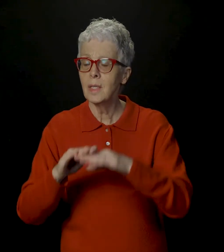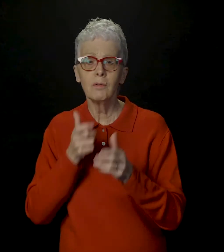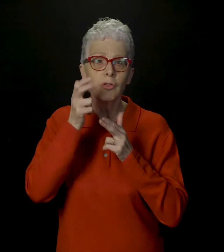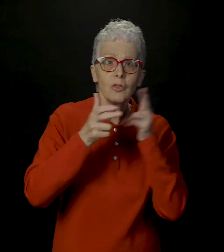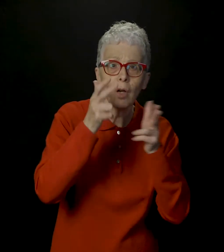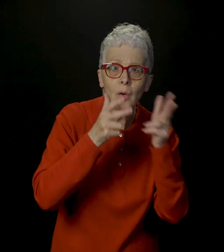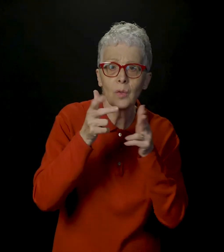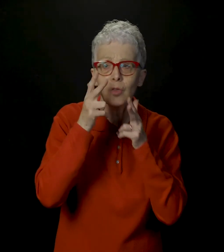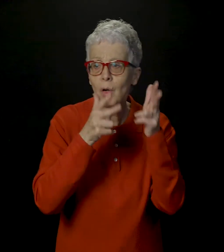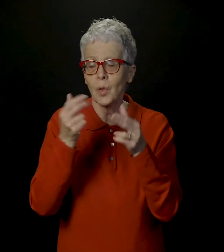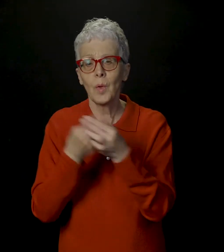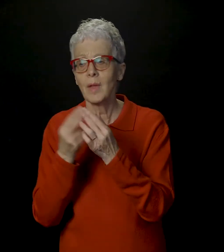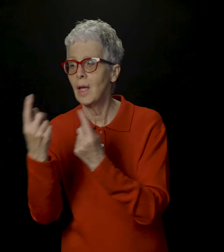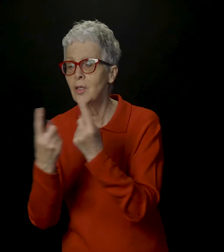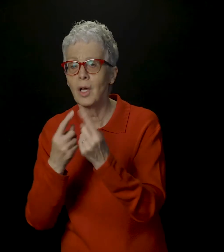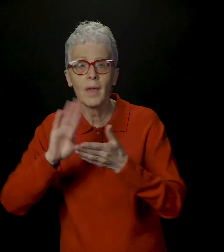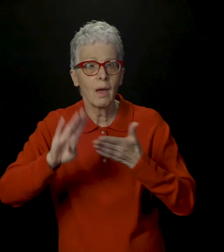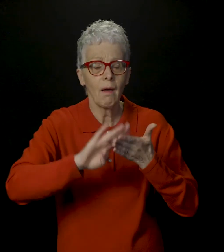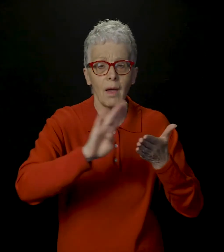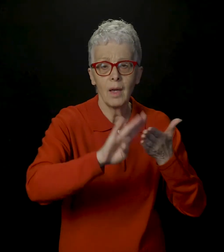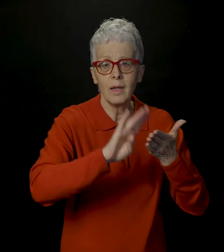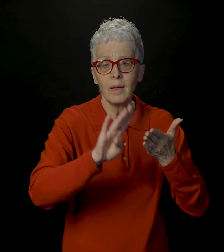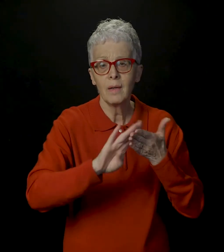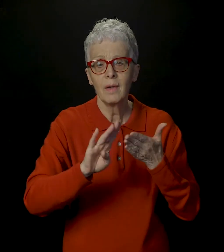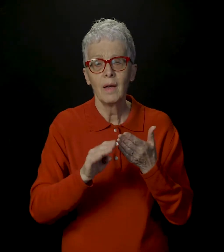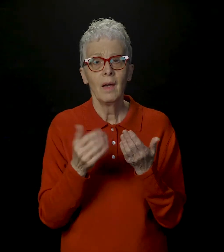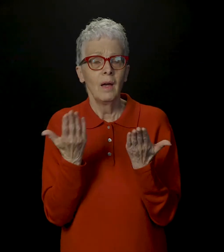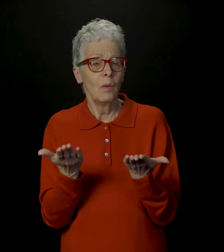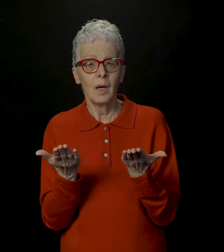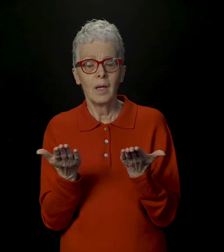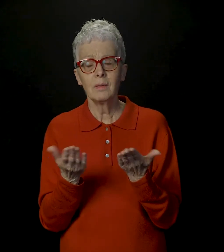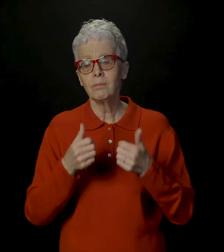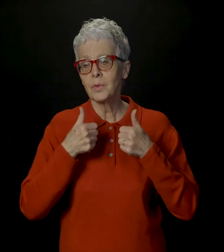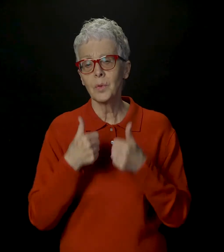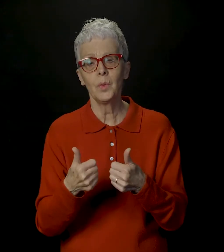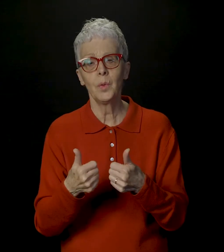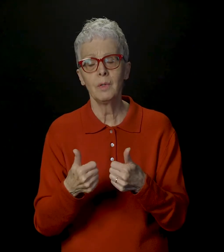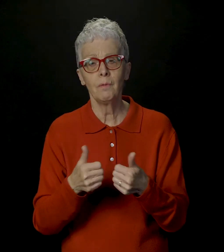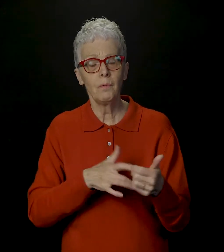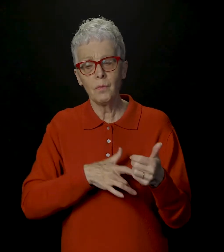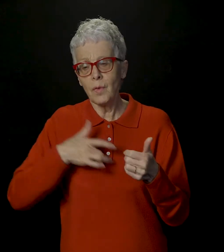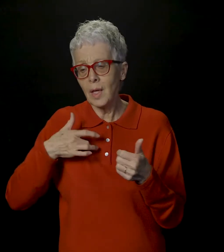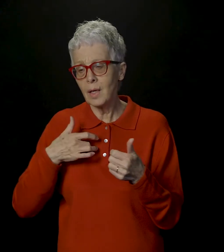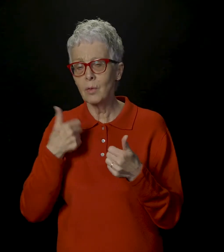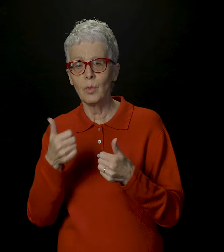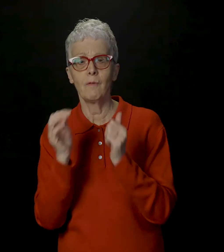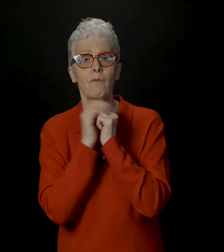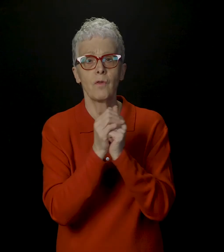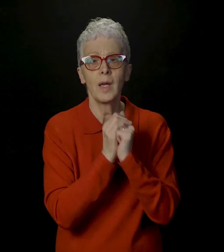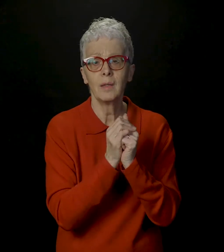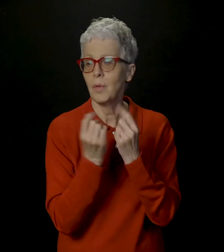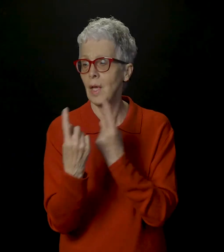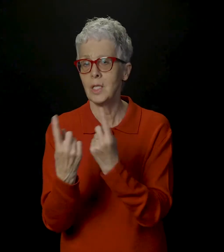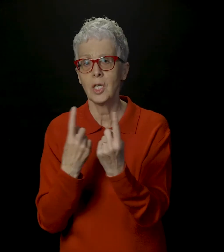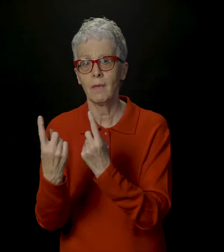joke around Once it's finished And clean up And it just It's just a good Good vibe Like good friendly